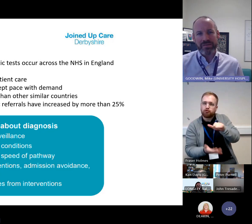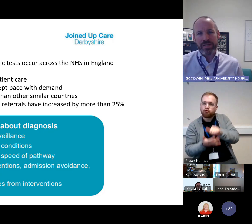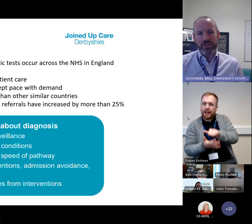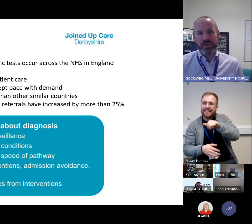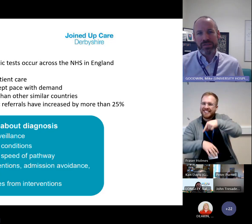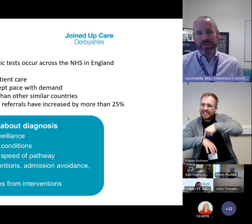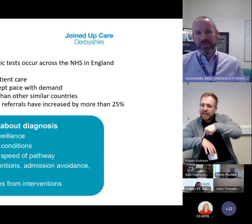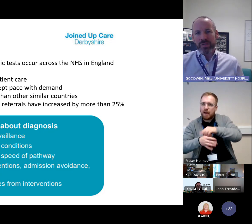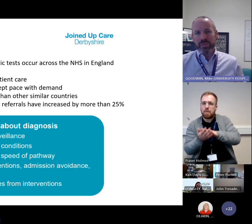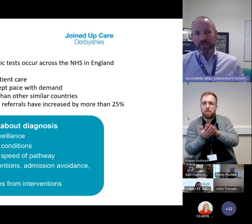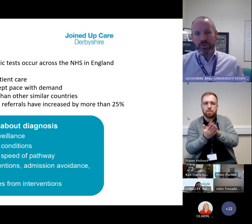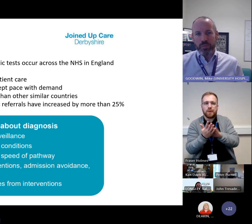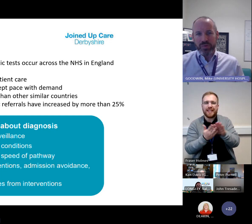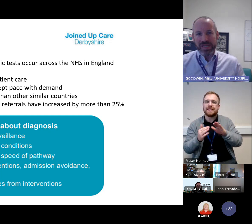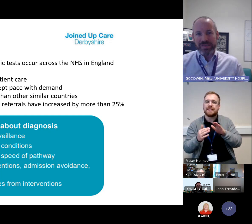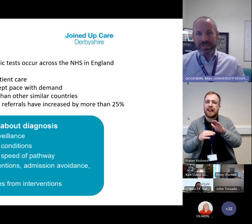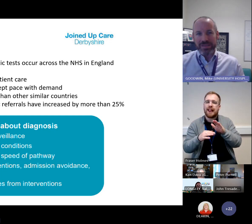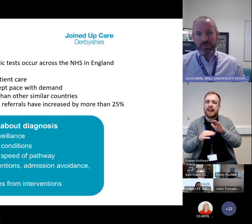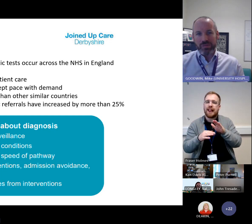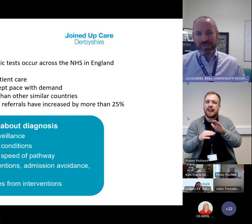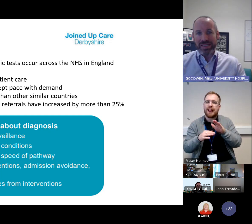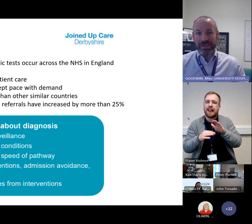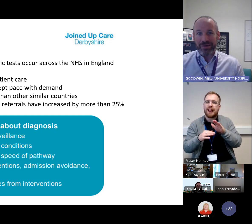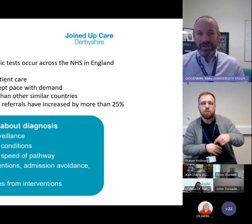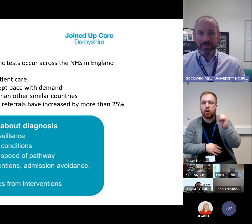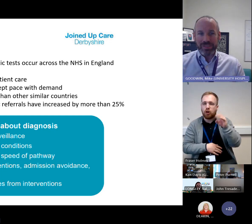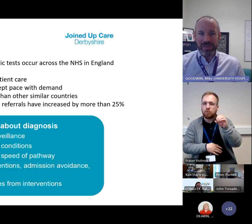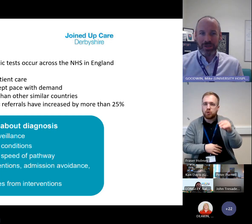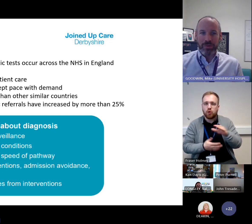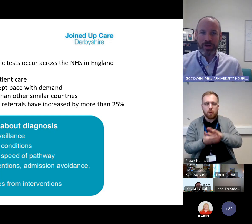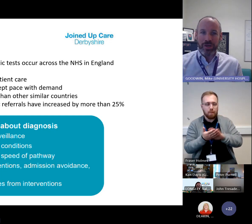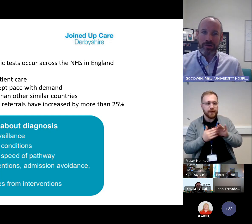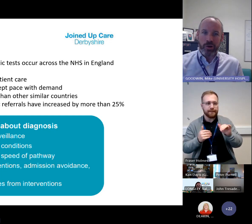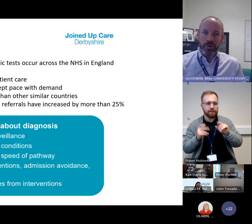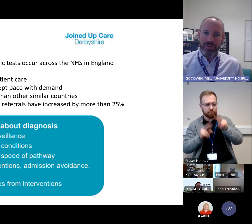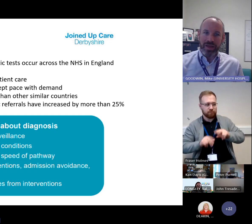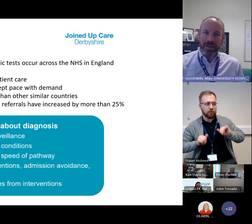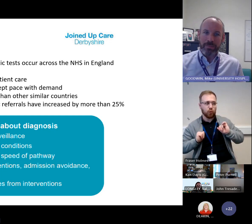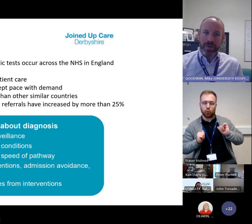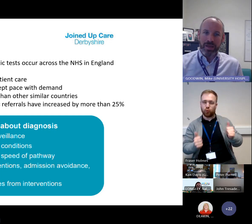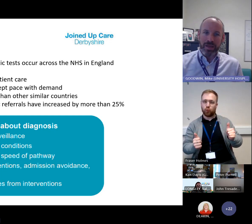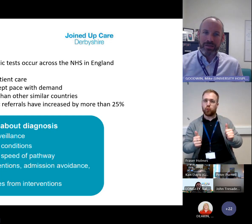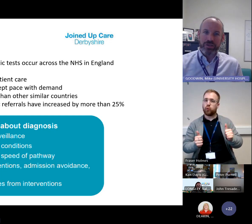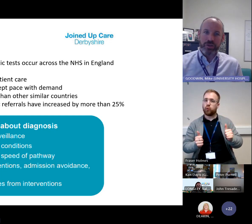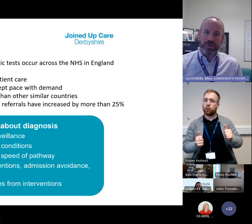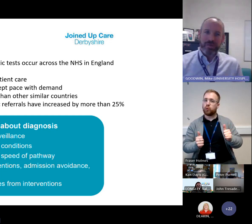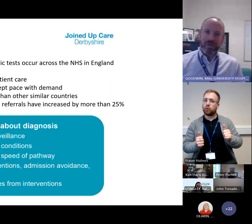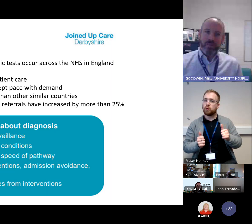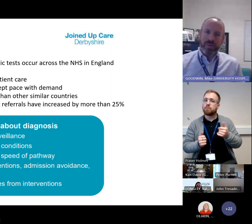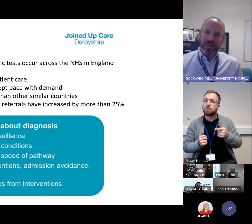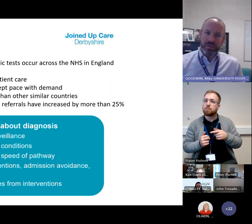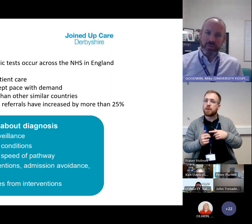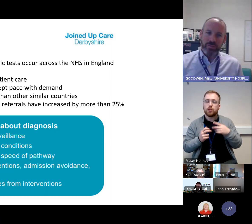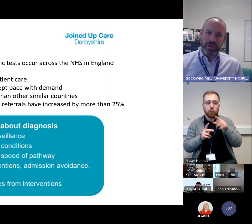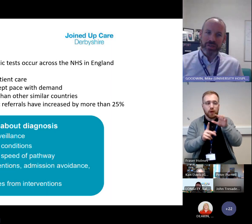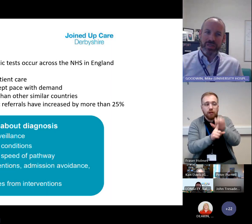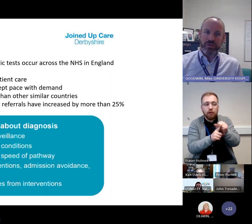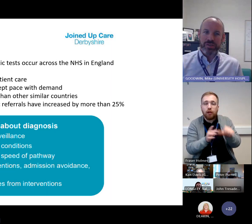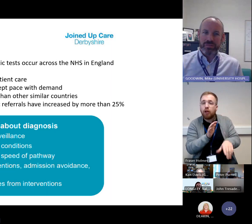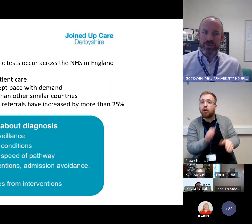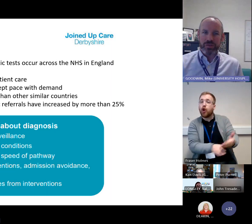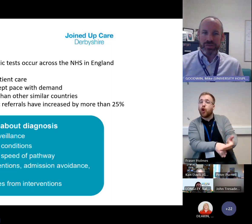fewer interventions. People don't present sicker, they present earlier on with their condition, and we manage to